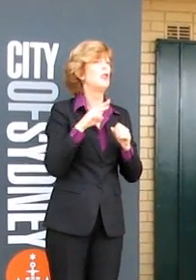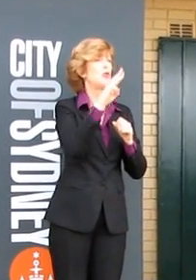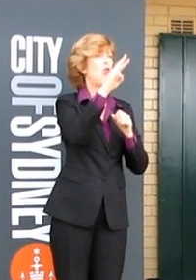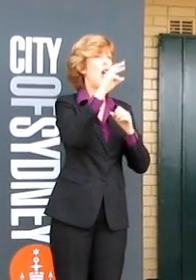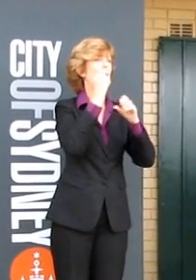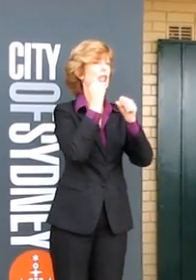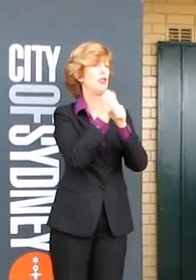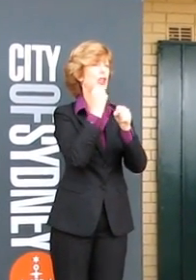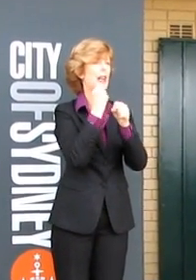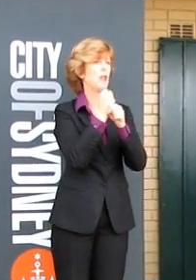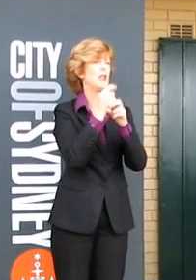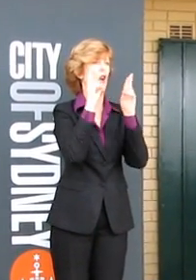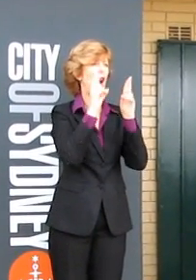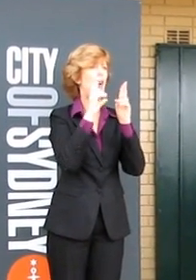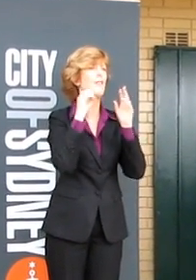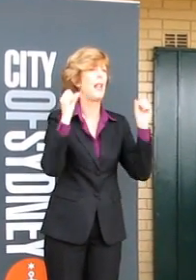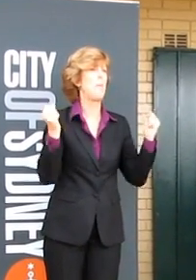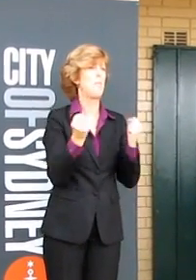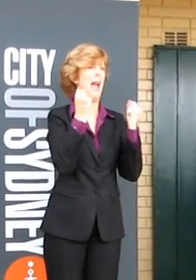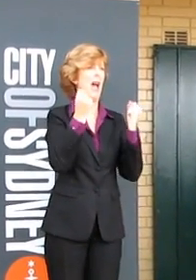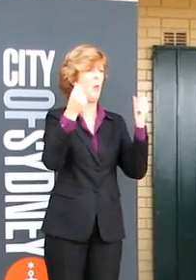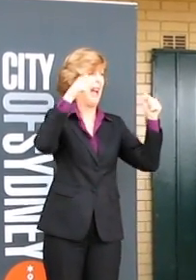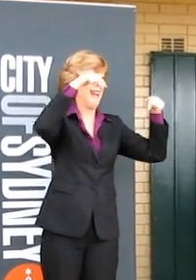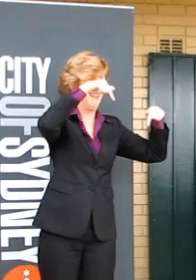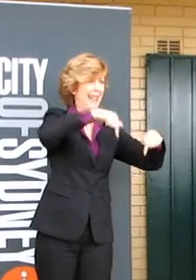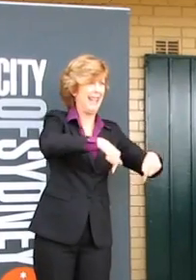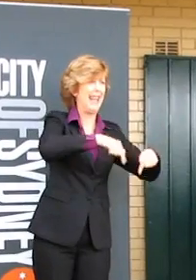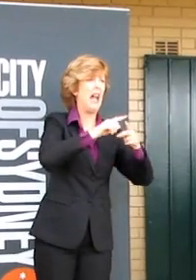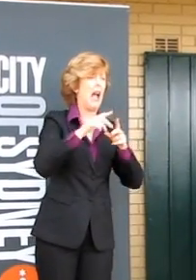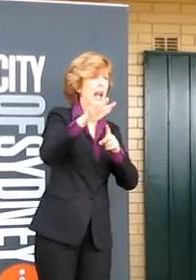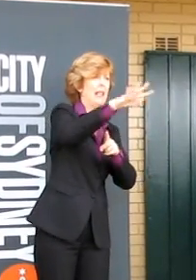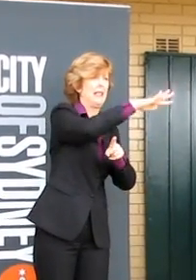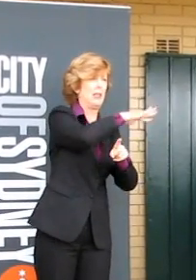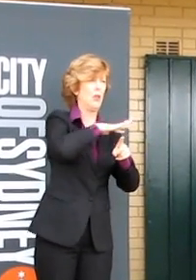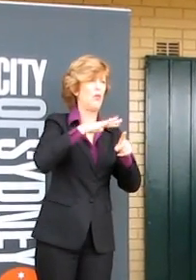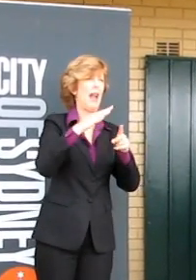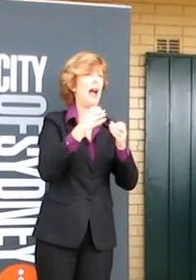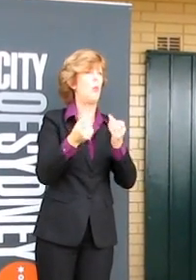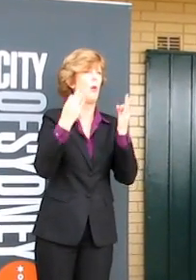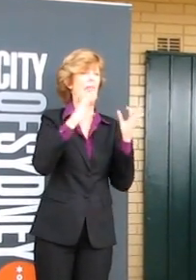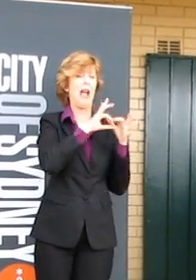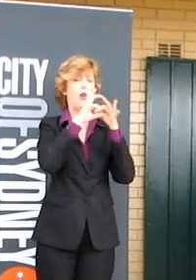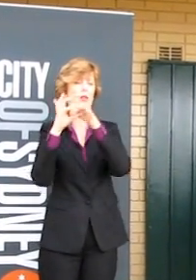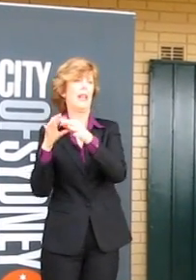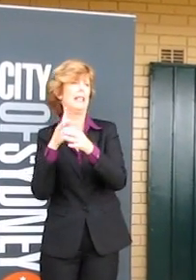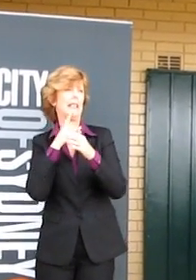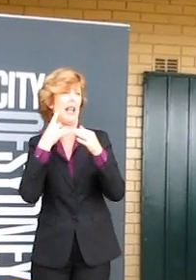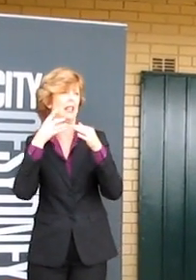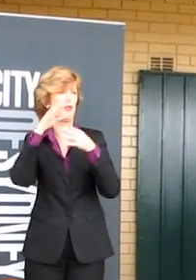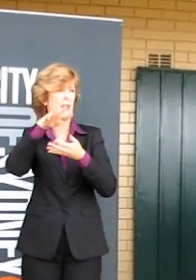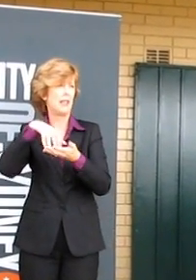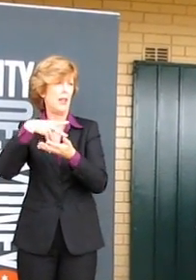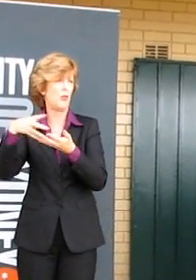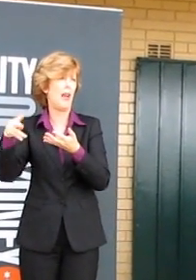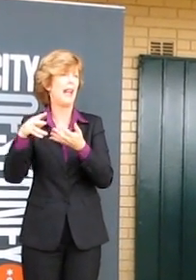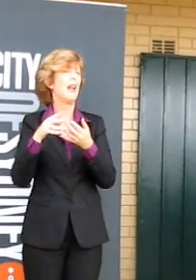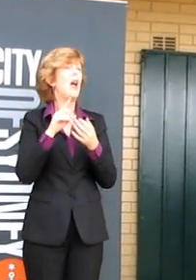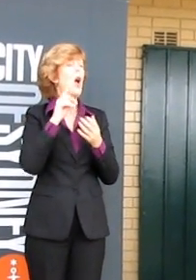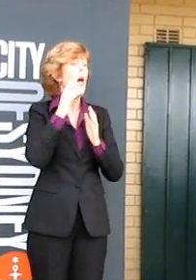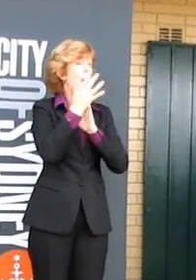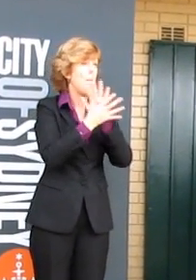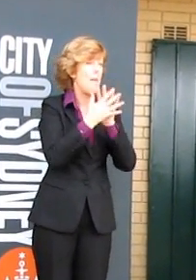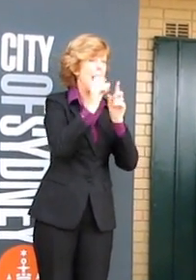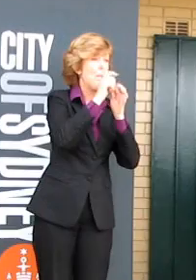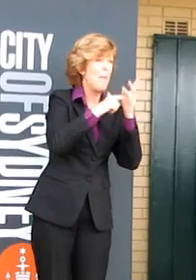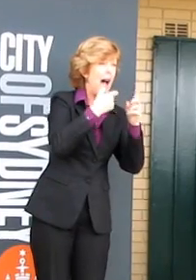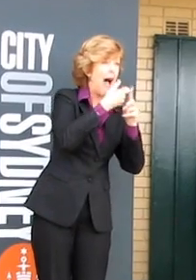hope to be able to power not only this site but the surrounding site. That's a long-term plan, and that will allow the park,